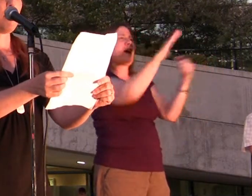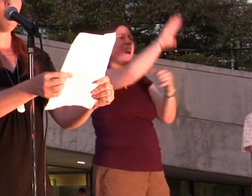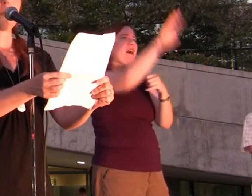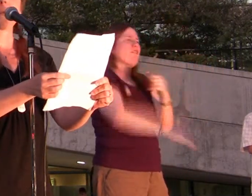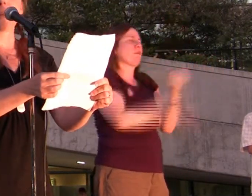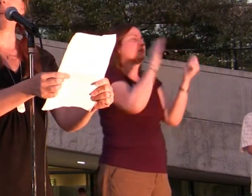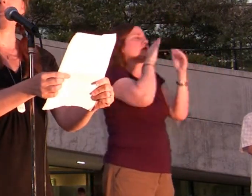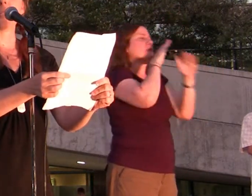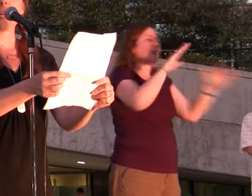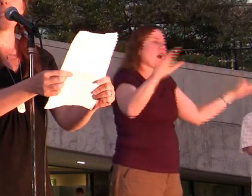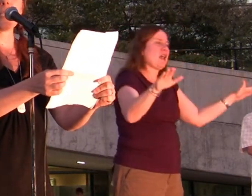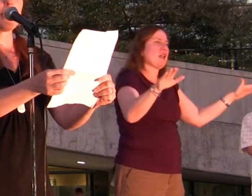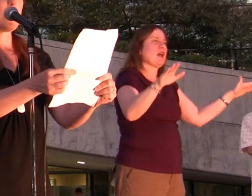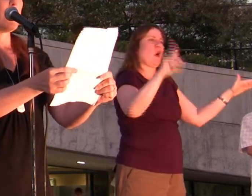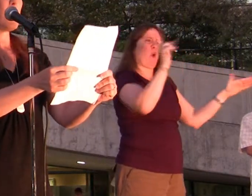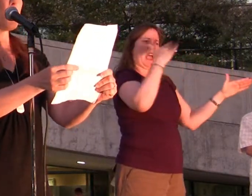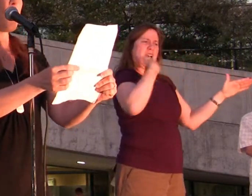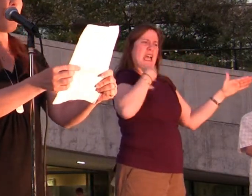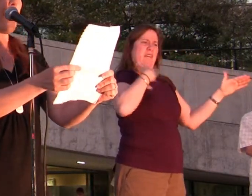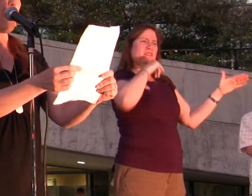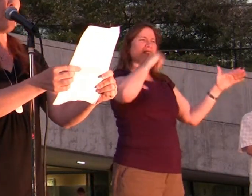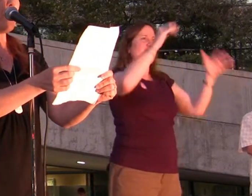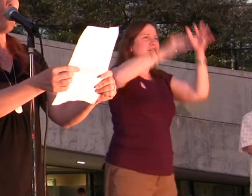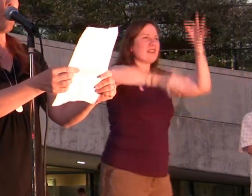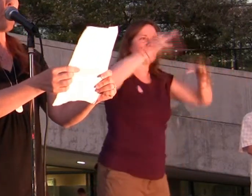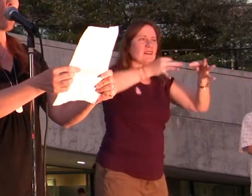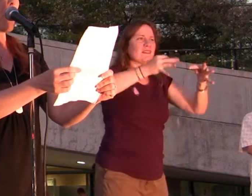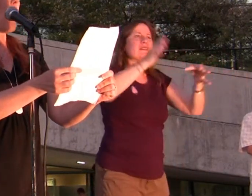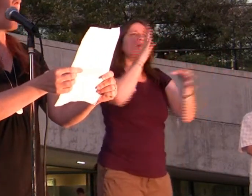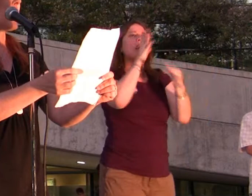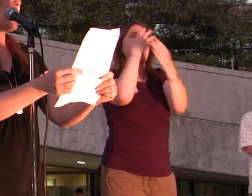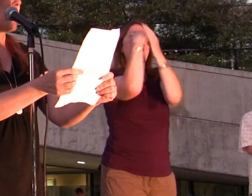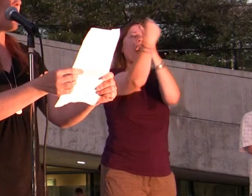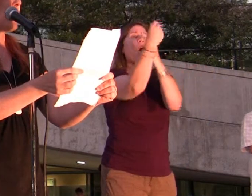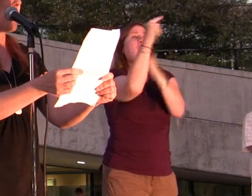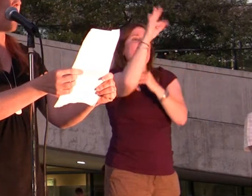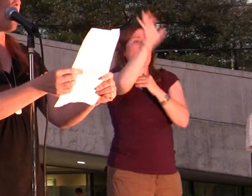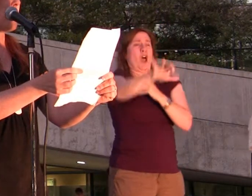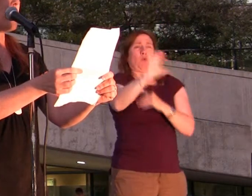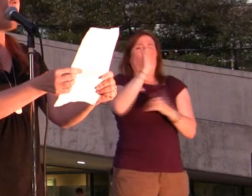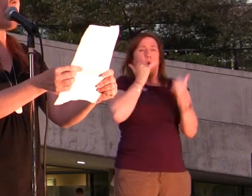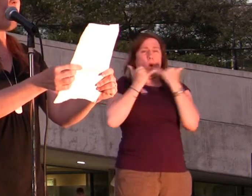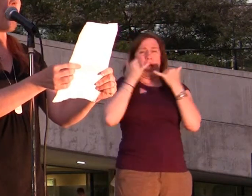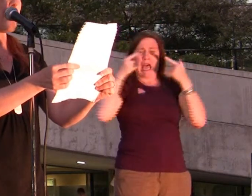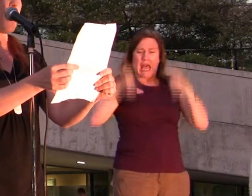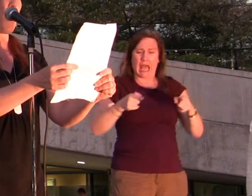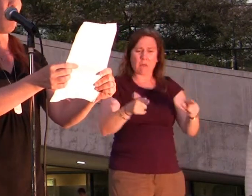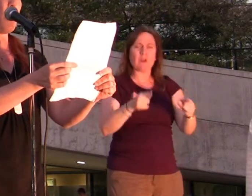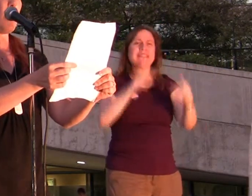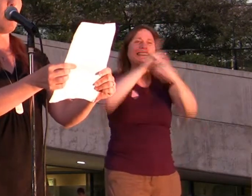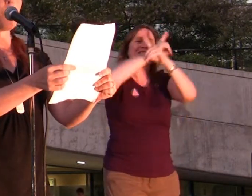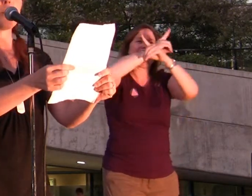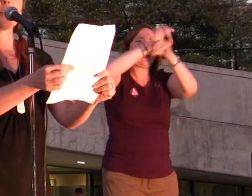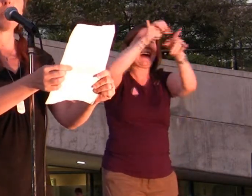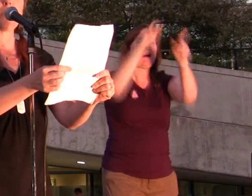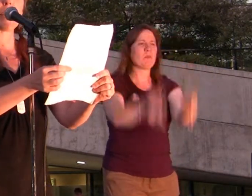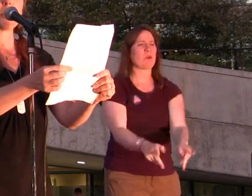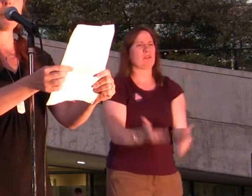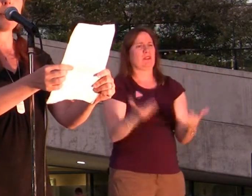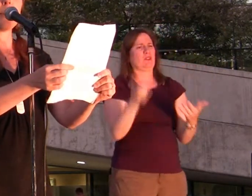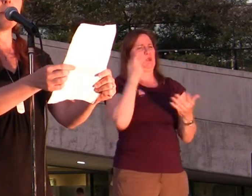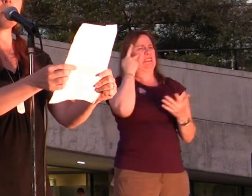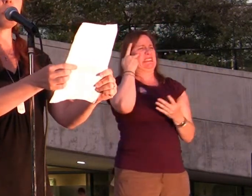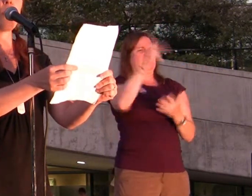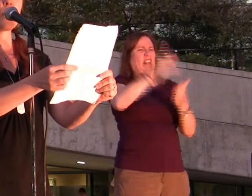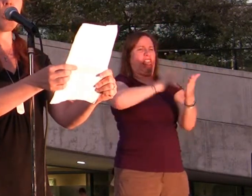silent. Where there is injustice, speak out. When a wrong is done to another, defend them. When you see